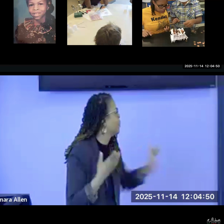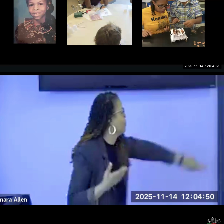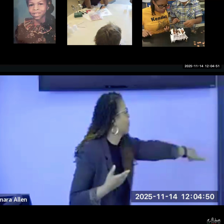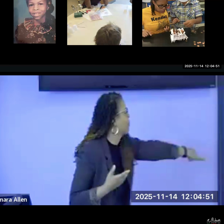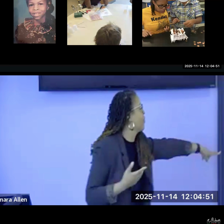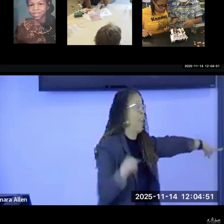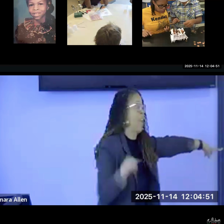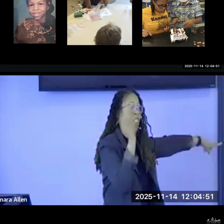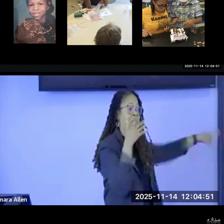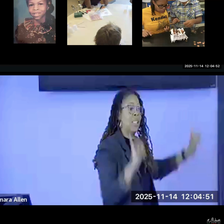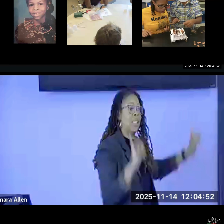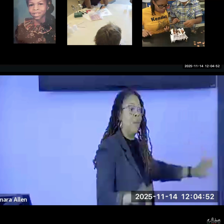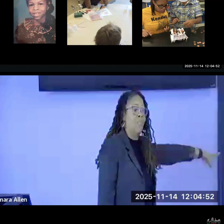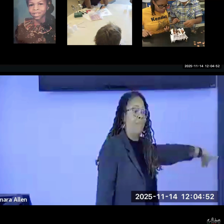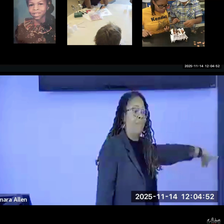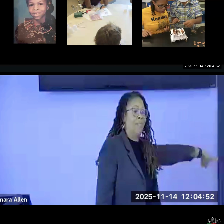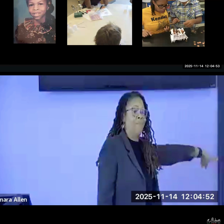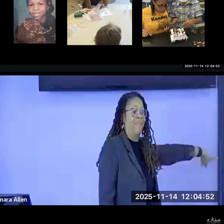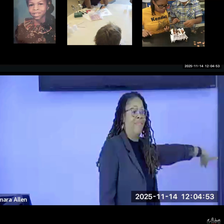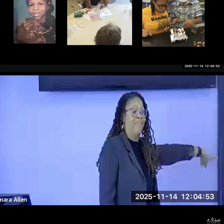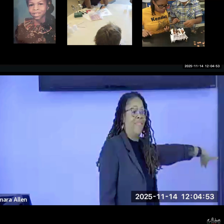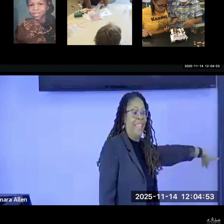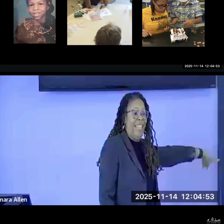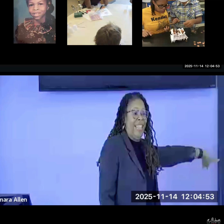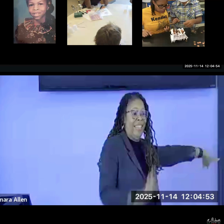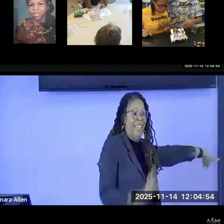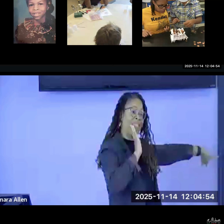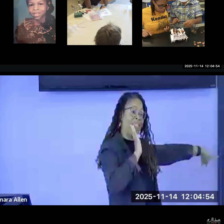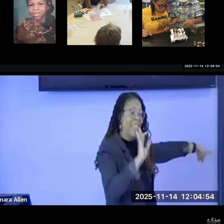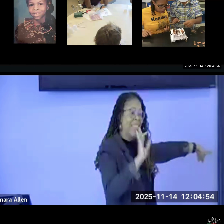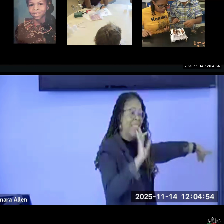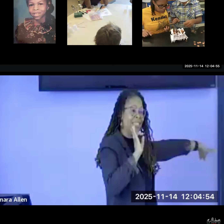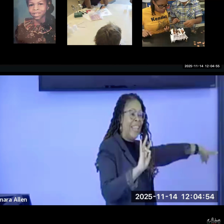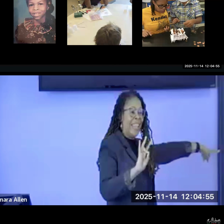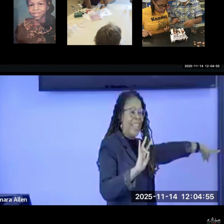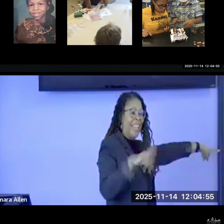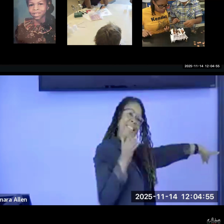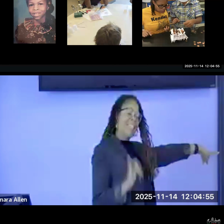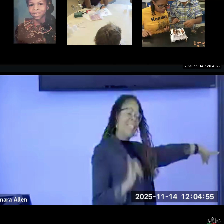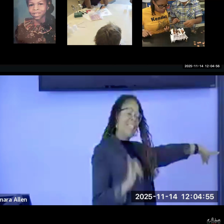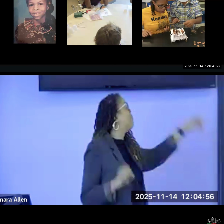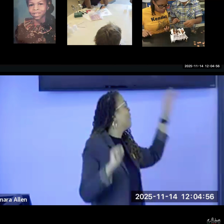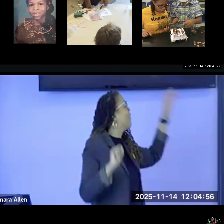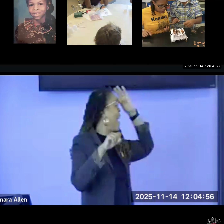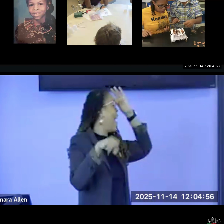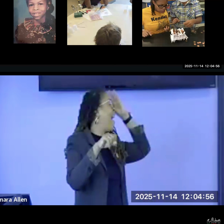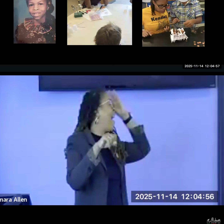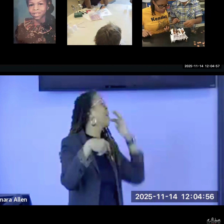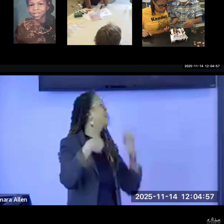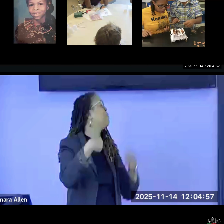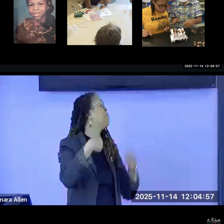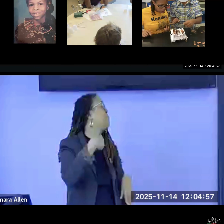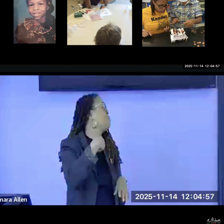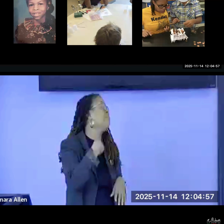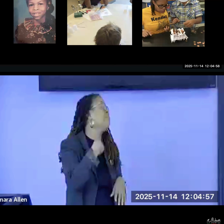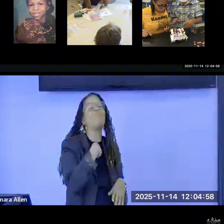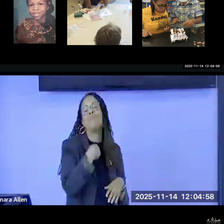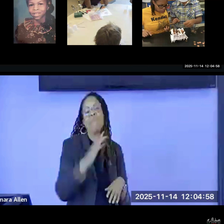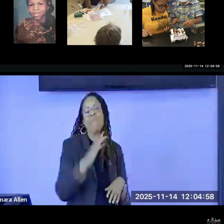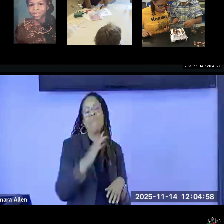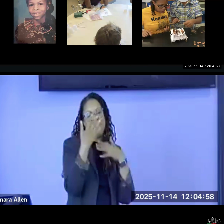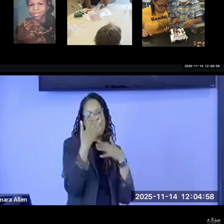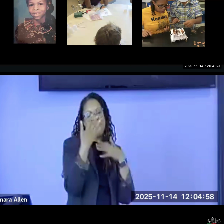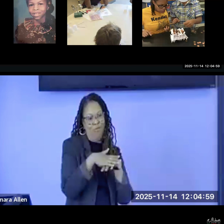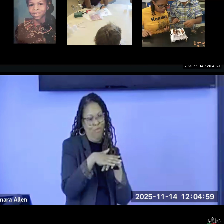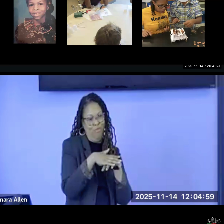English, who am I? Where do I come from? Do I look the same? This is the first picture over here. I was around 5, maybe 6, 7 years